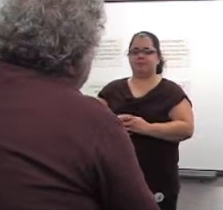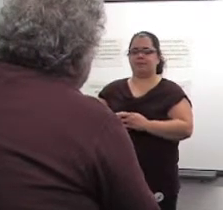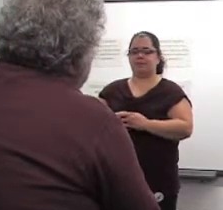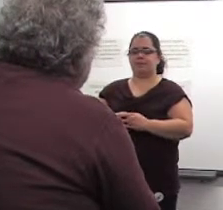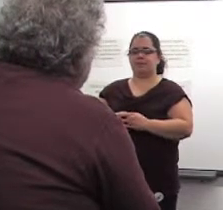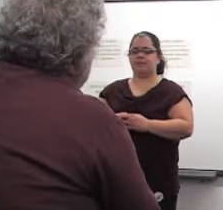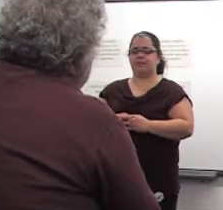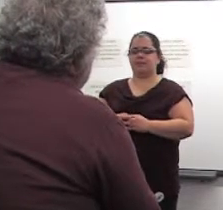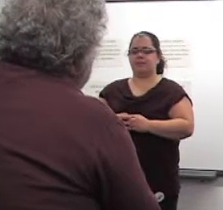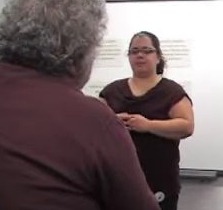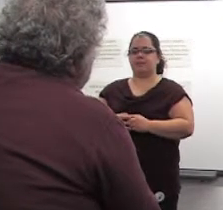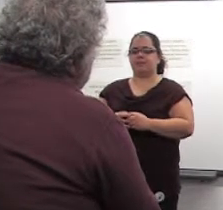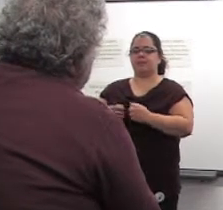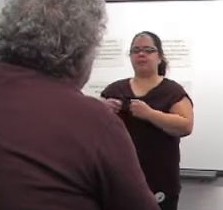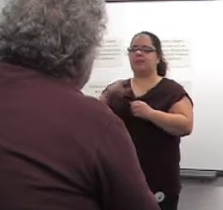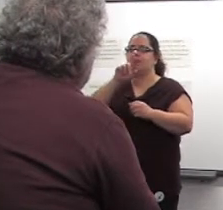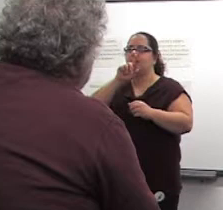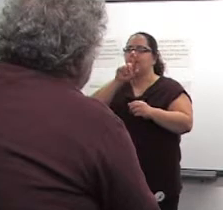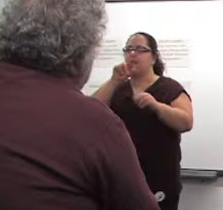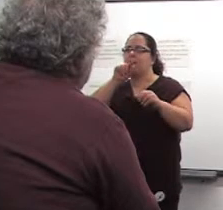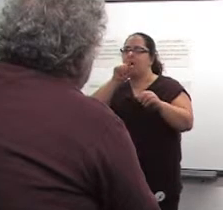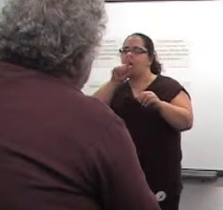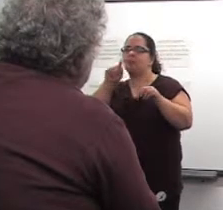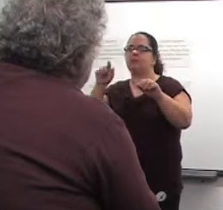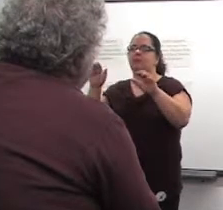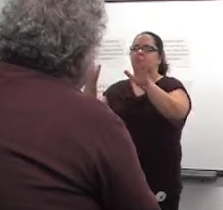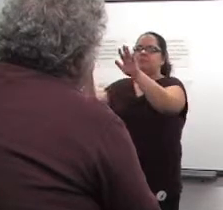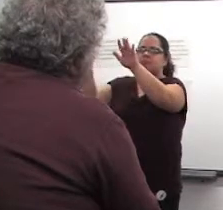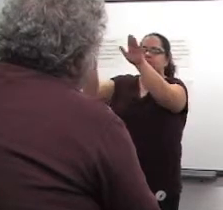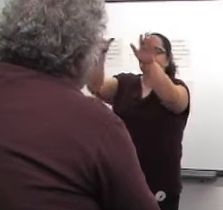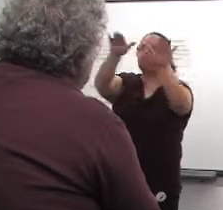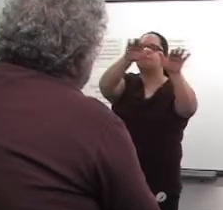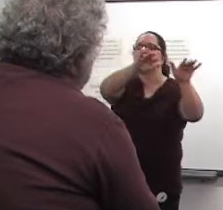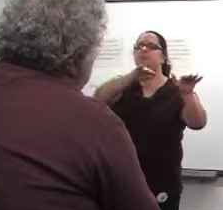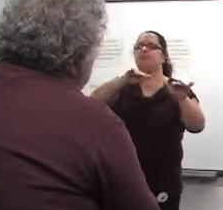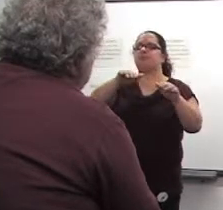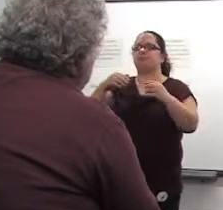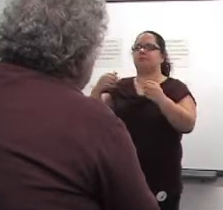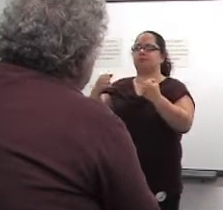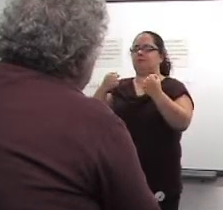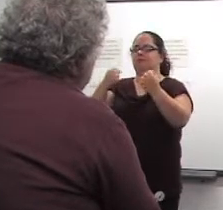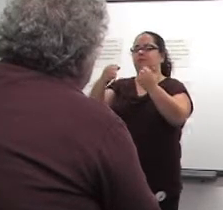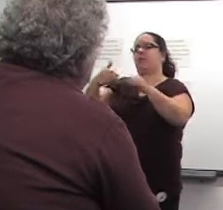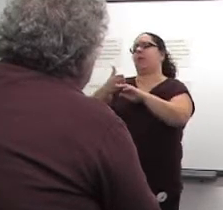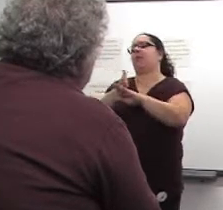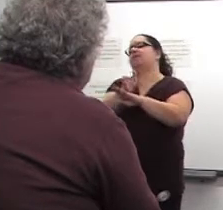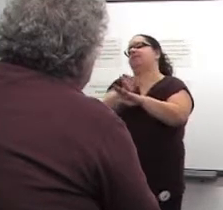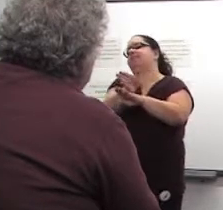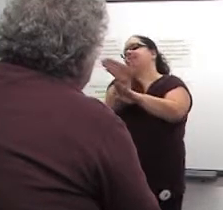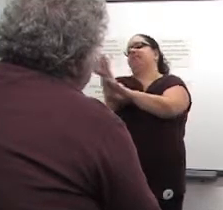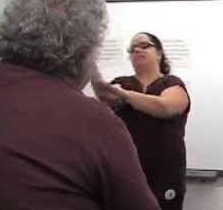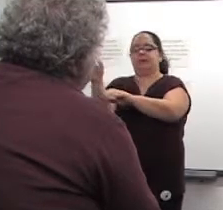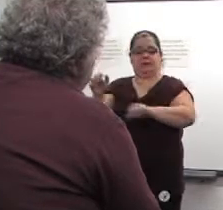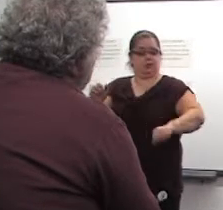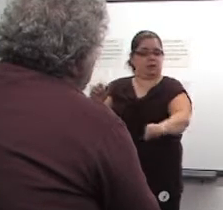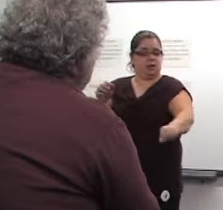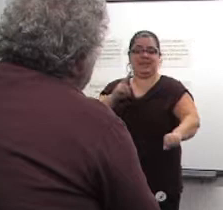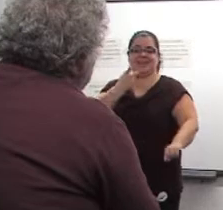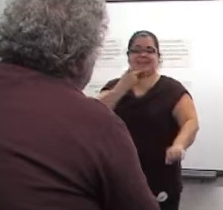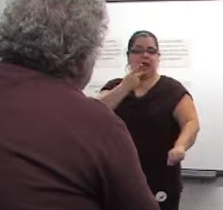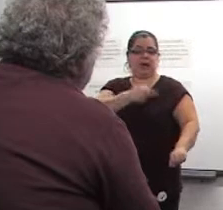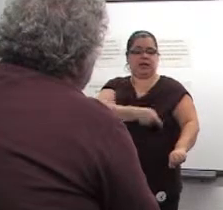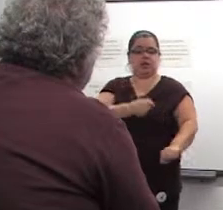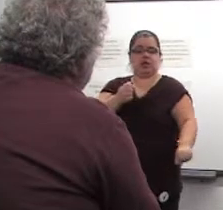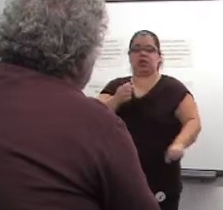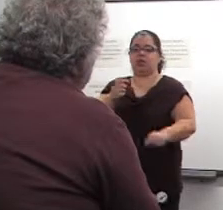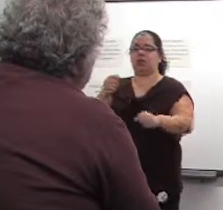A loose smattering of sparrows darted between the hedgerows. He took the corner in second. The